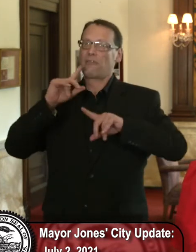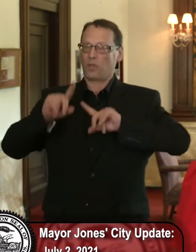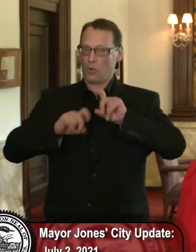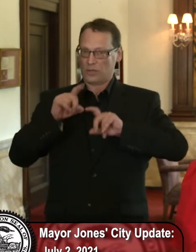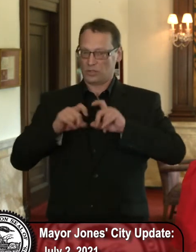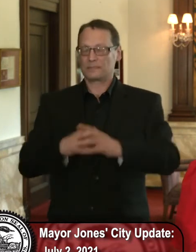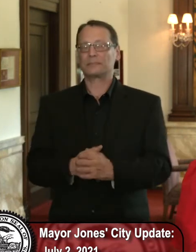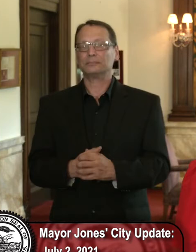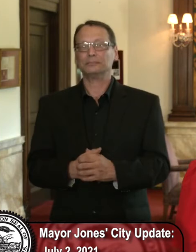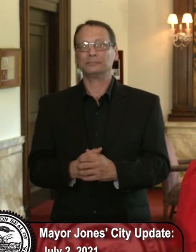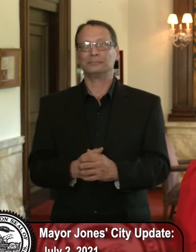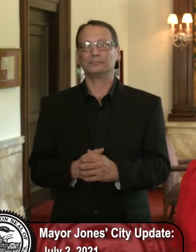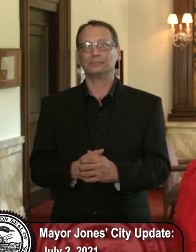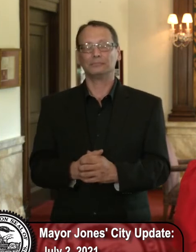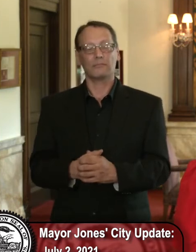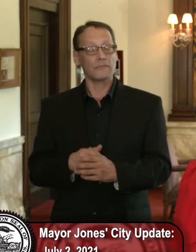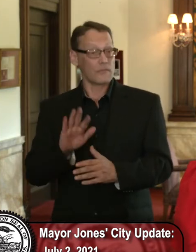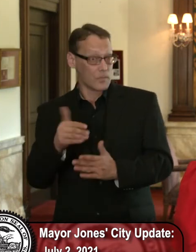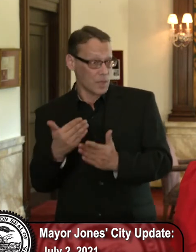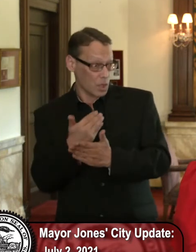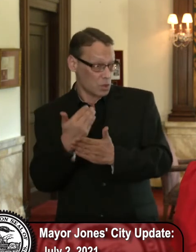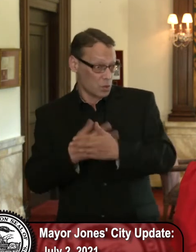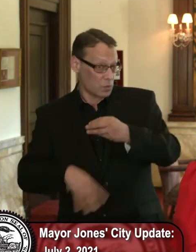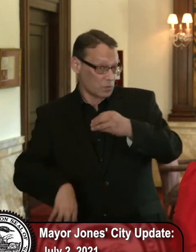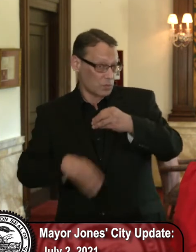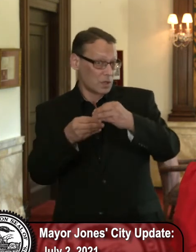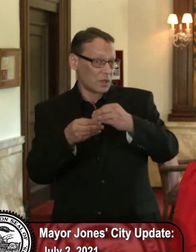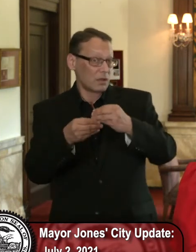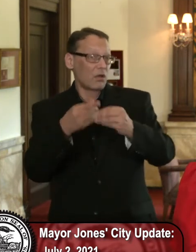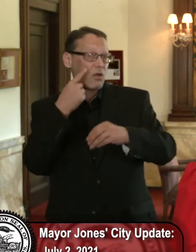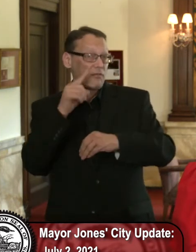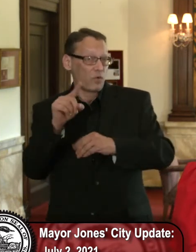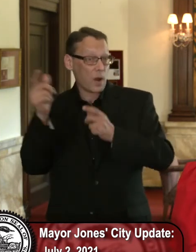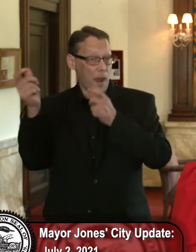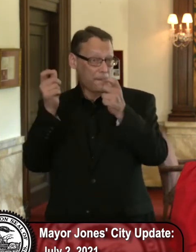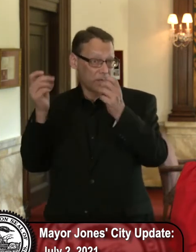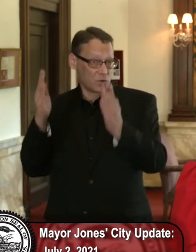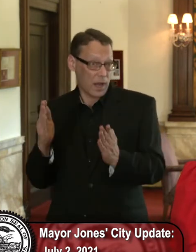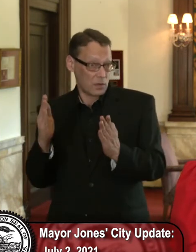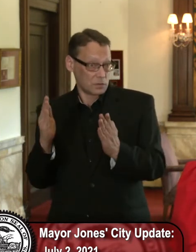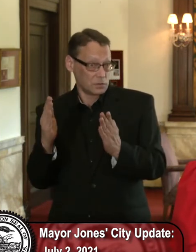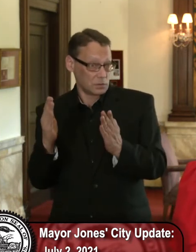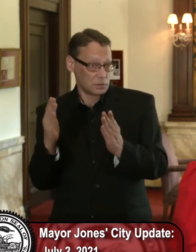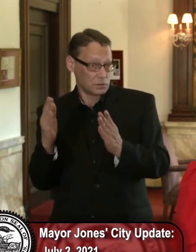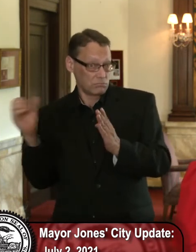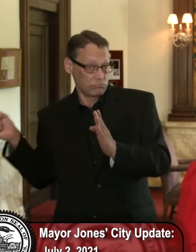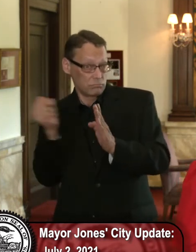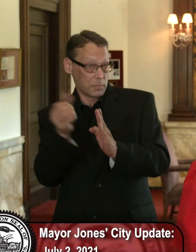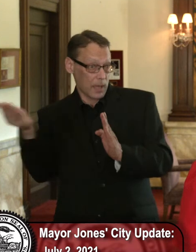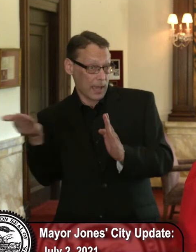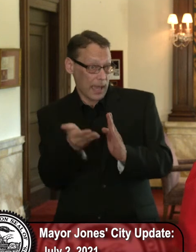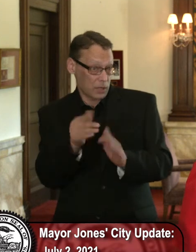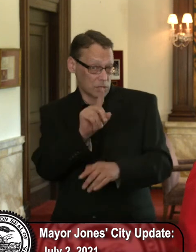with, have there been any new additions recently to the administration? Have there been